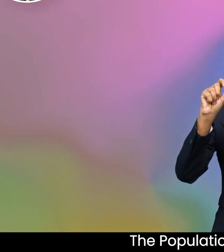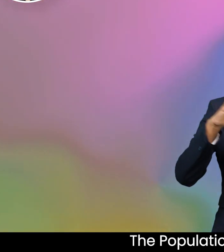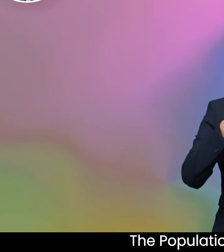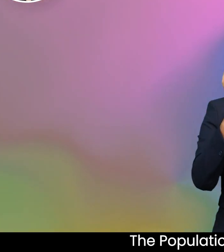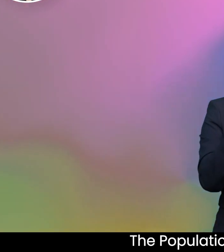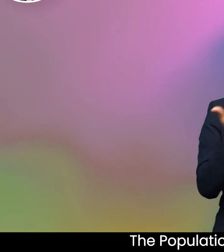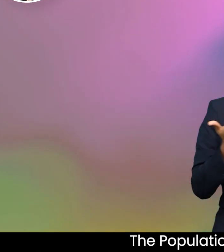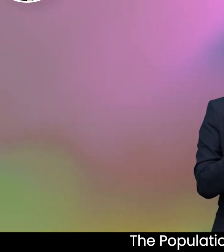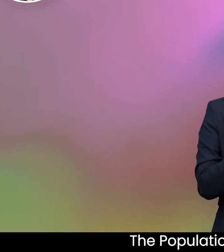Studies.